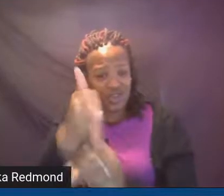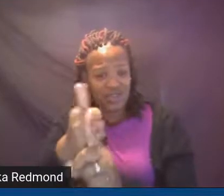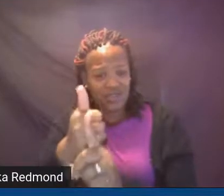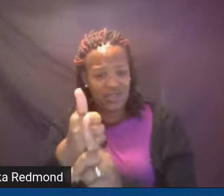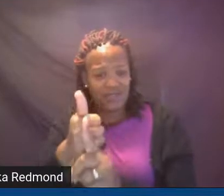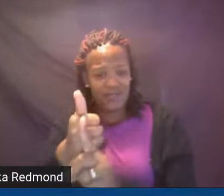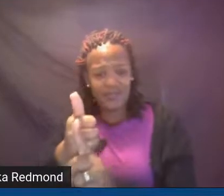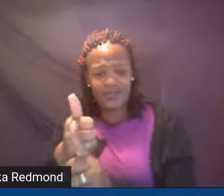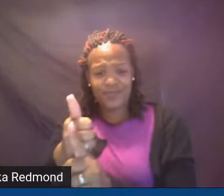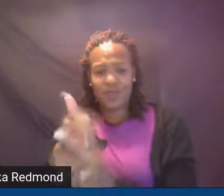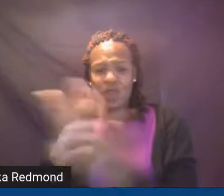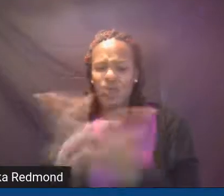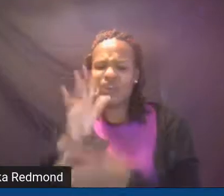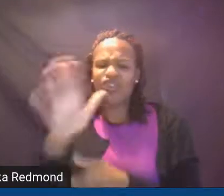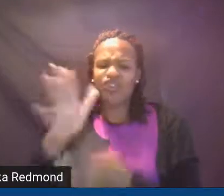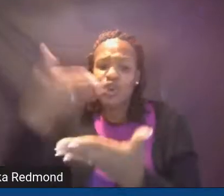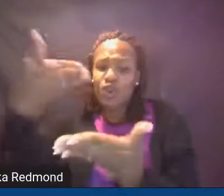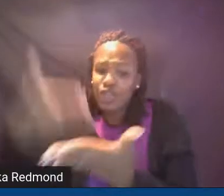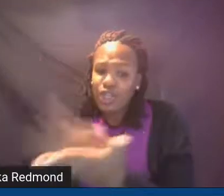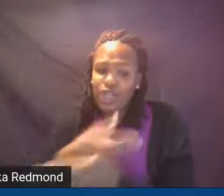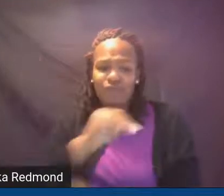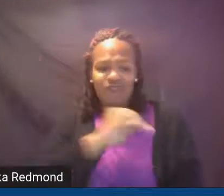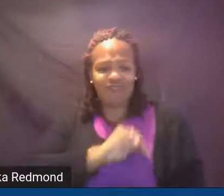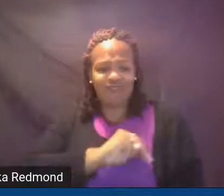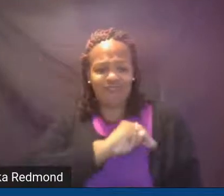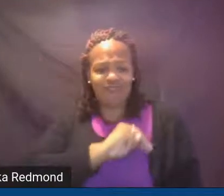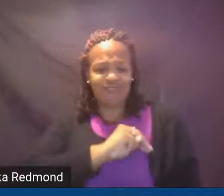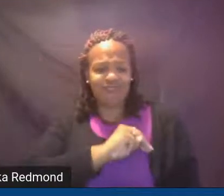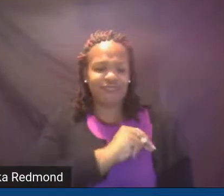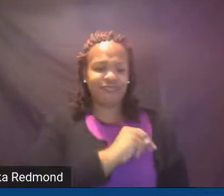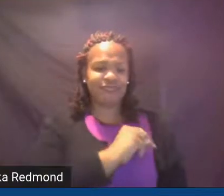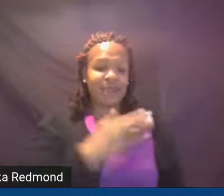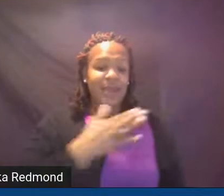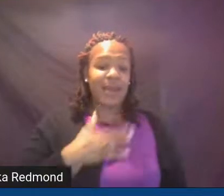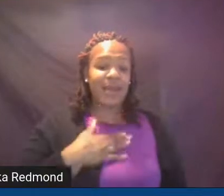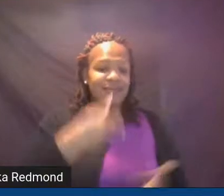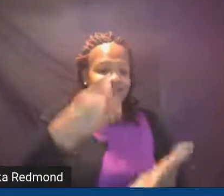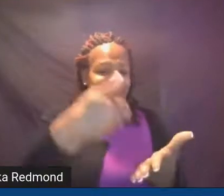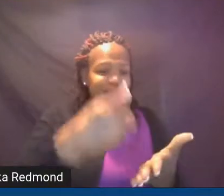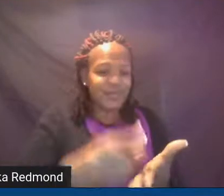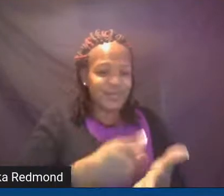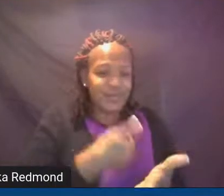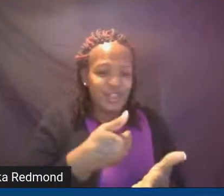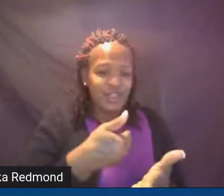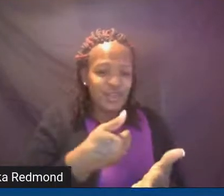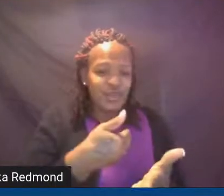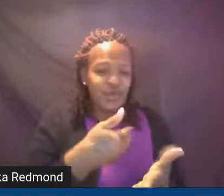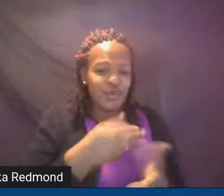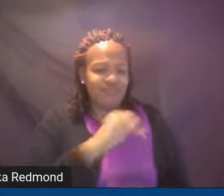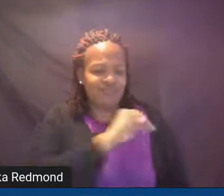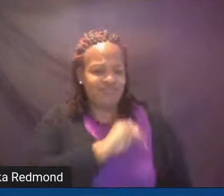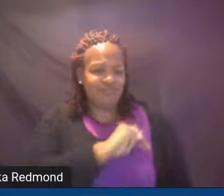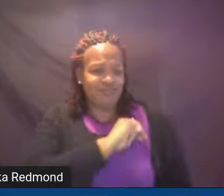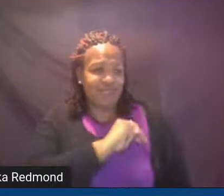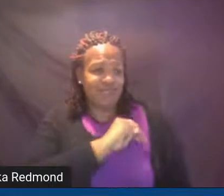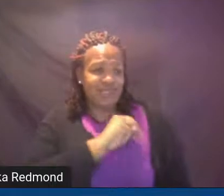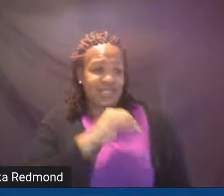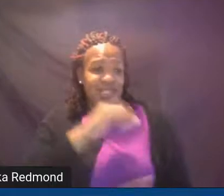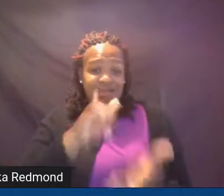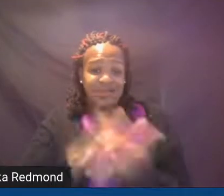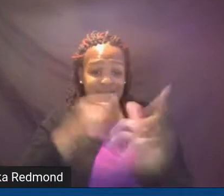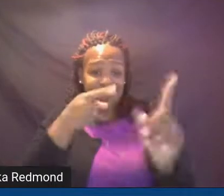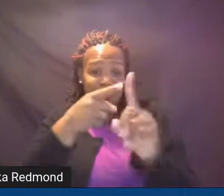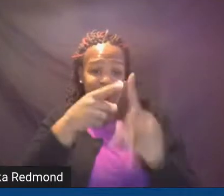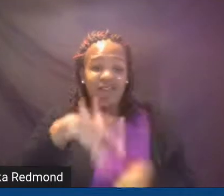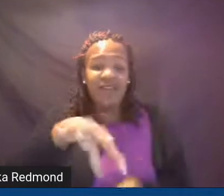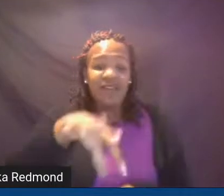mission? Well, I think my new mission is kind of a continuation of that purpose that I just said about finding opportunity for